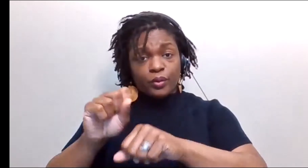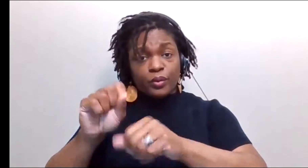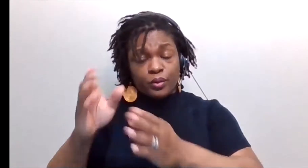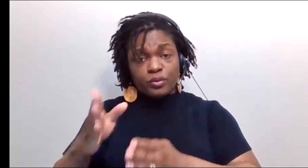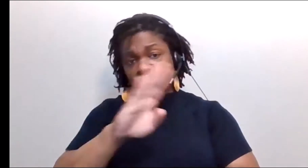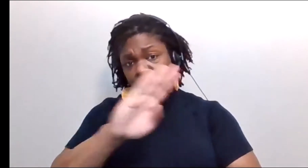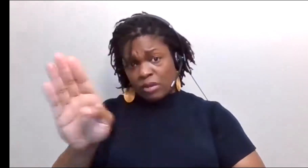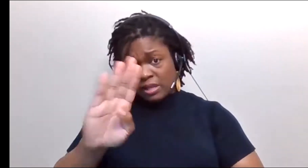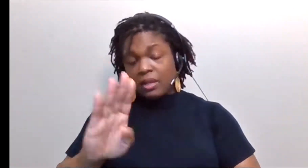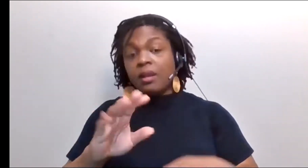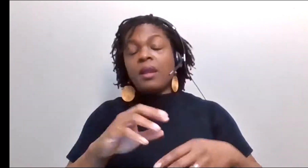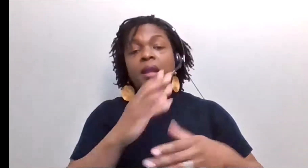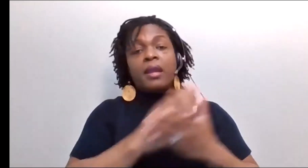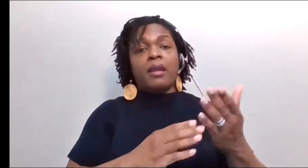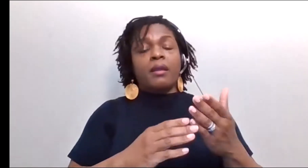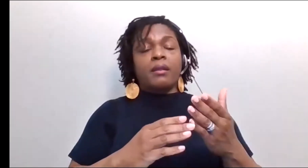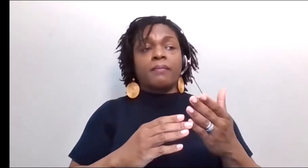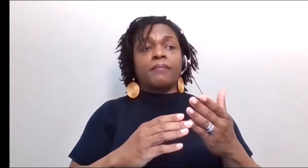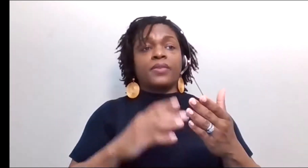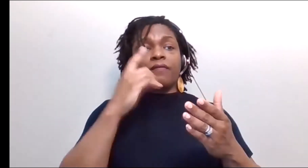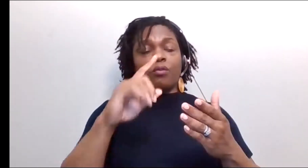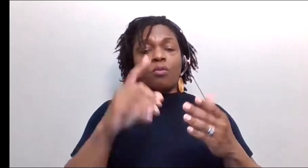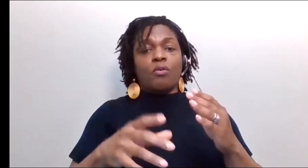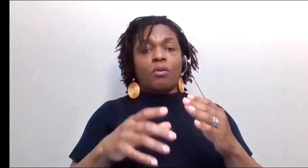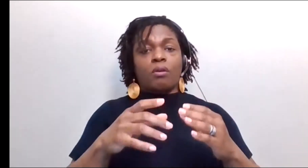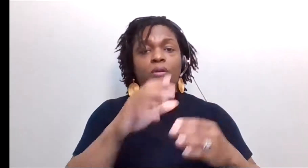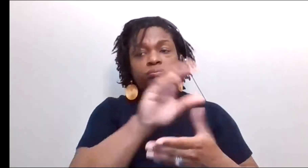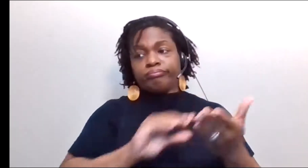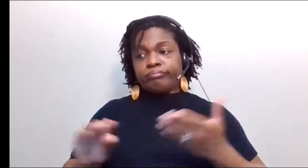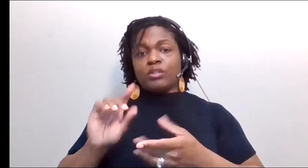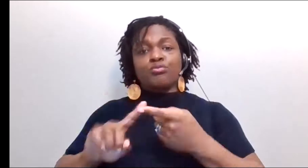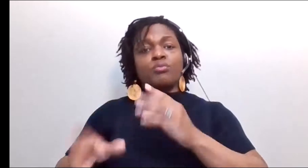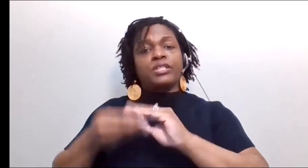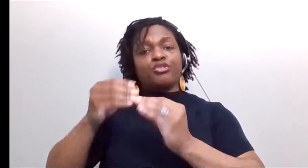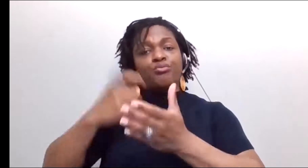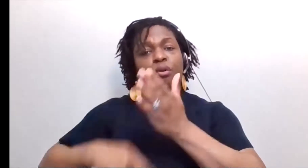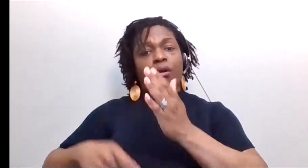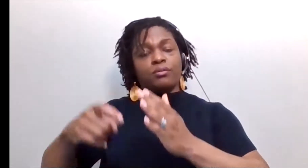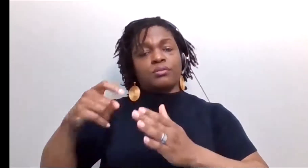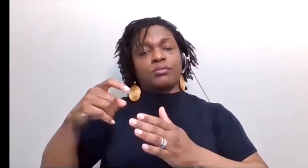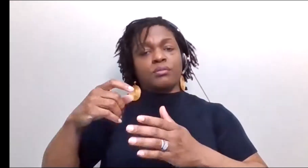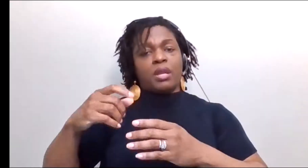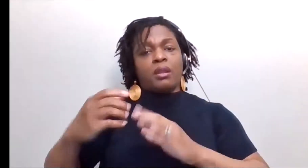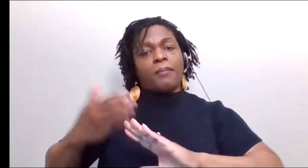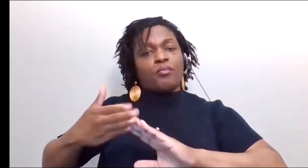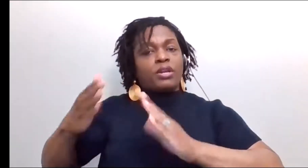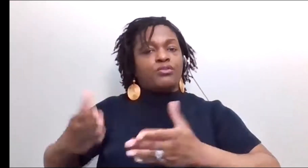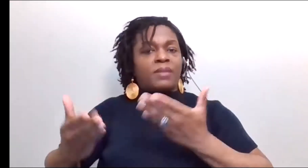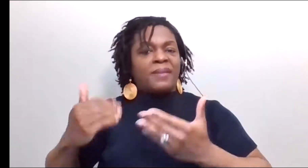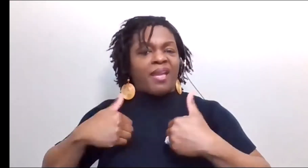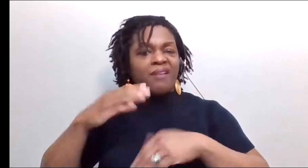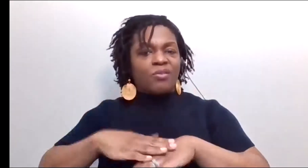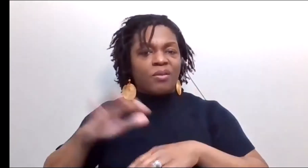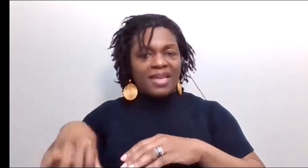kind of account for additional costs that providers may have on the operating side. So yes, I know there